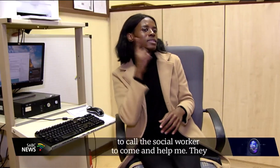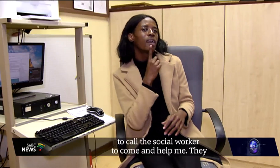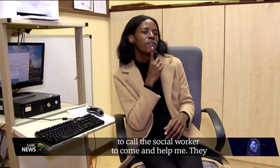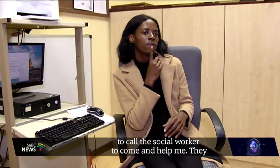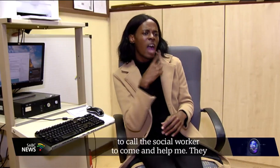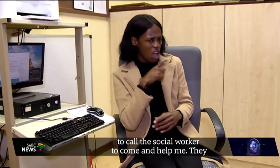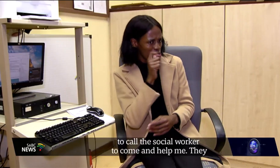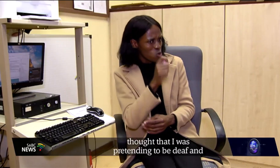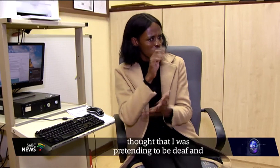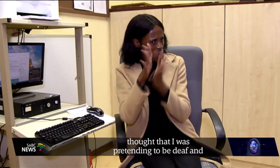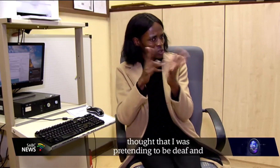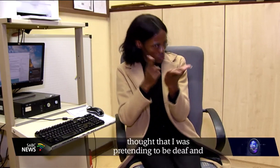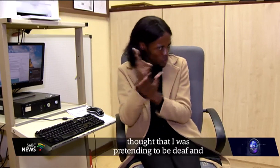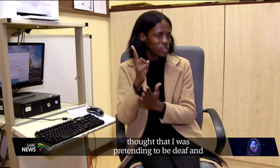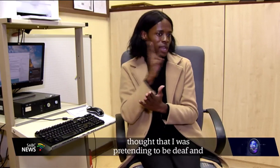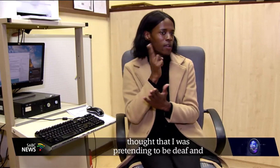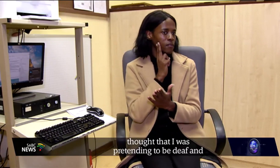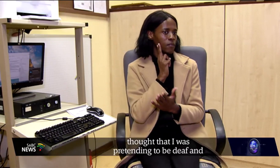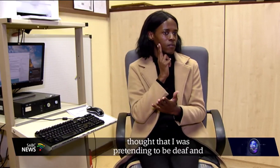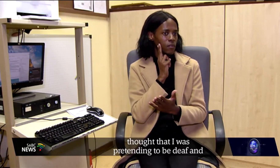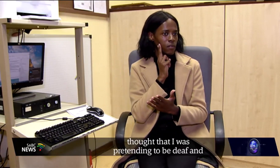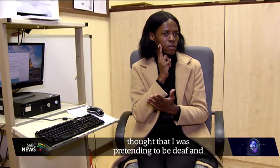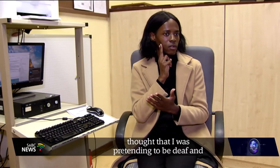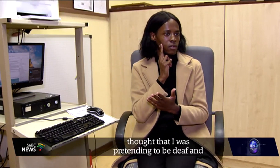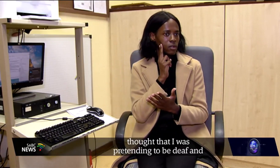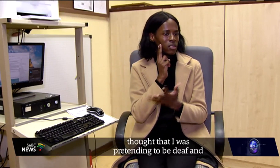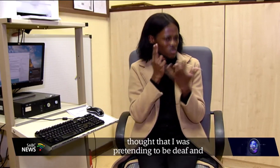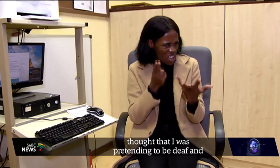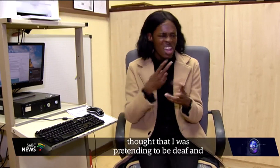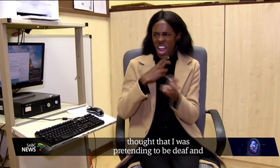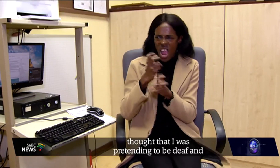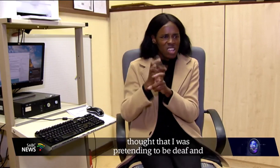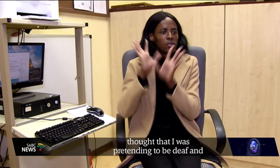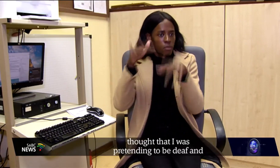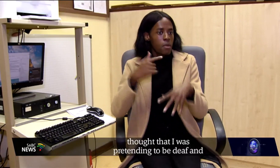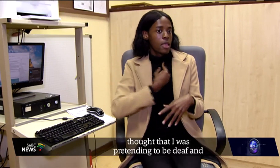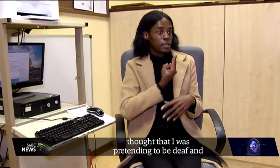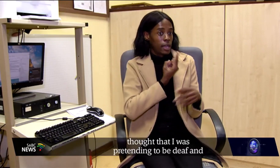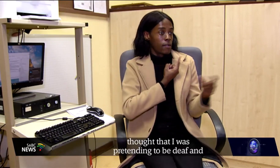me. They think that I was pretending to be deaf, and true, I am deaf.